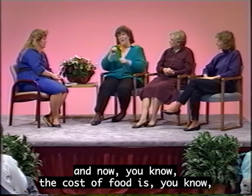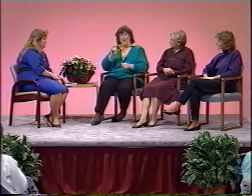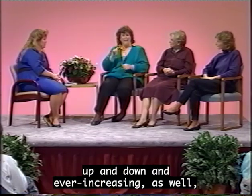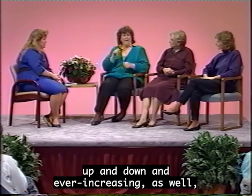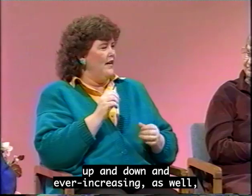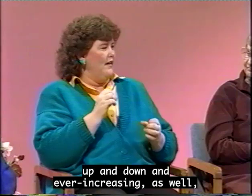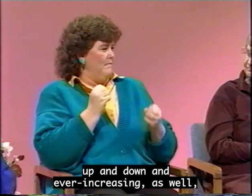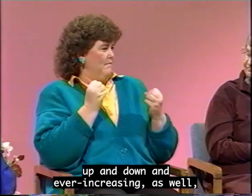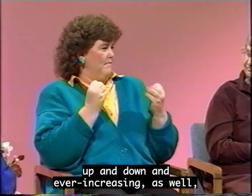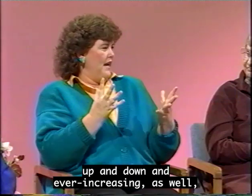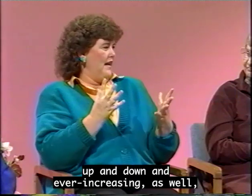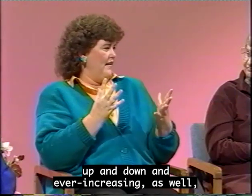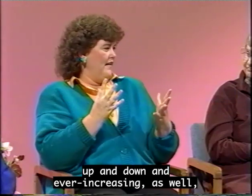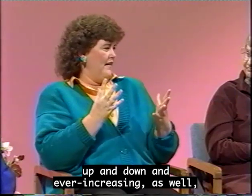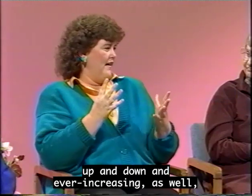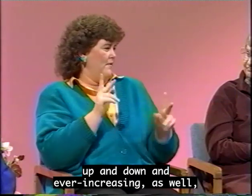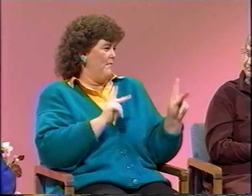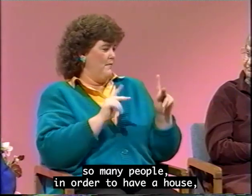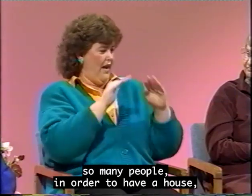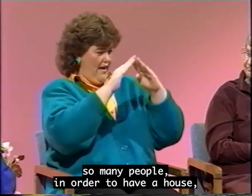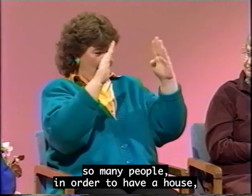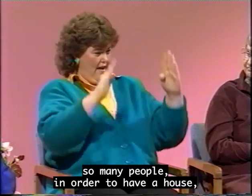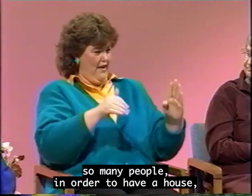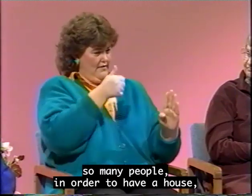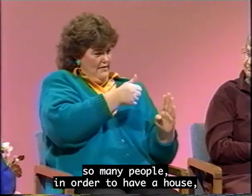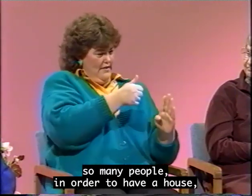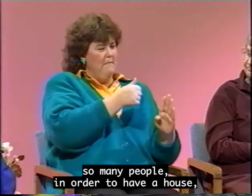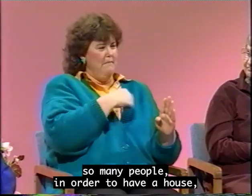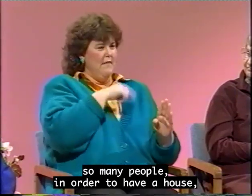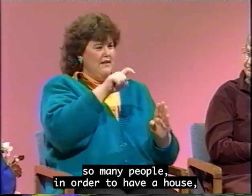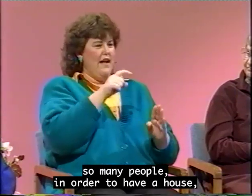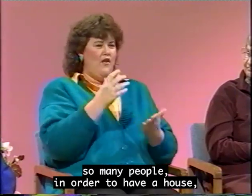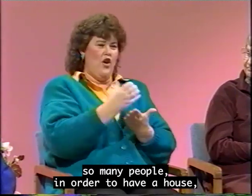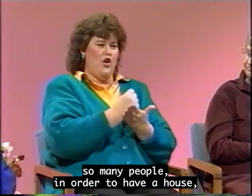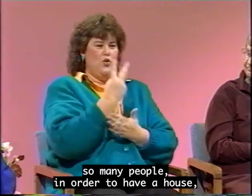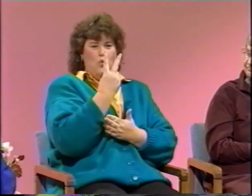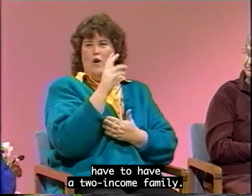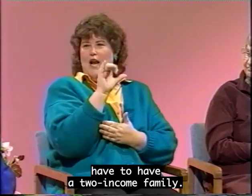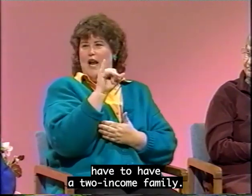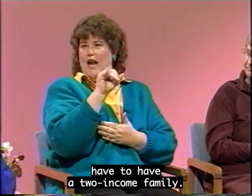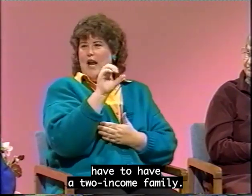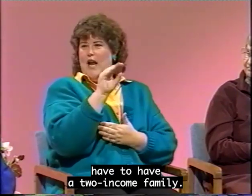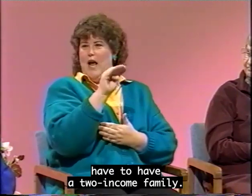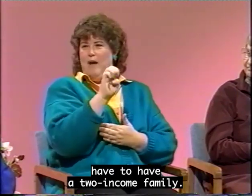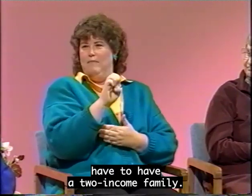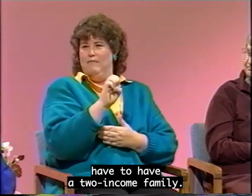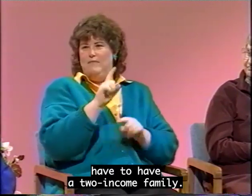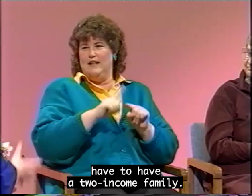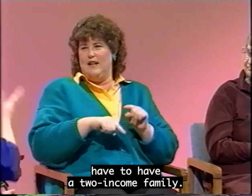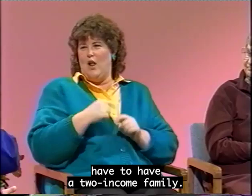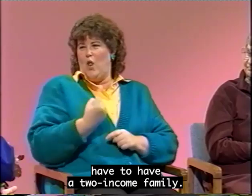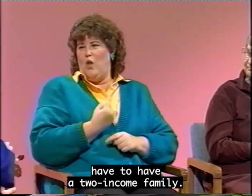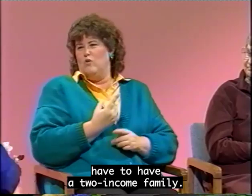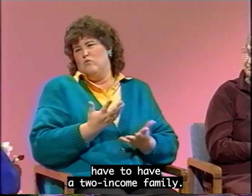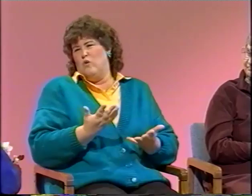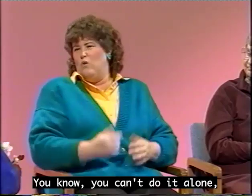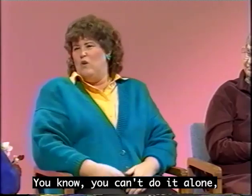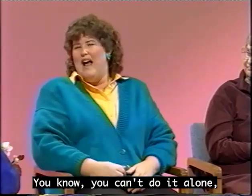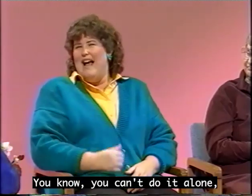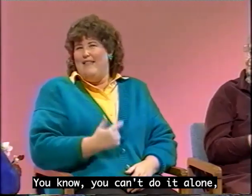up and down and ever increasing as well. So many people, in order to have a house, have to have a 2-income family. You can't do it